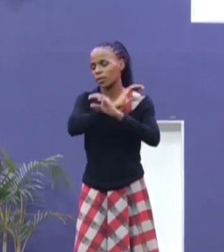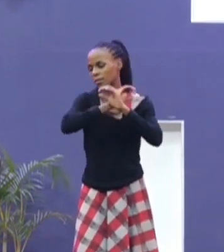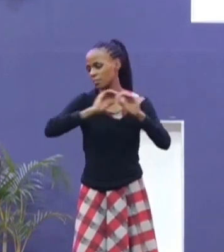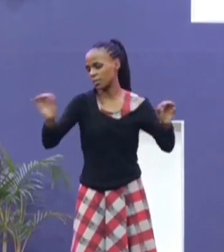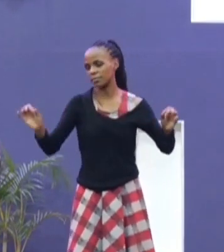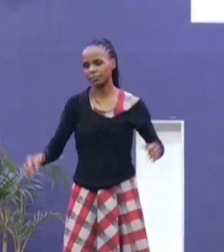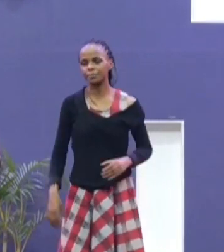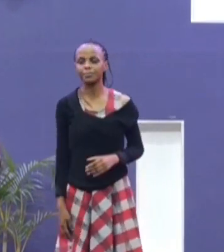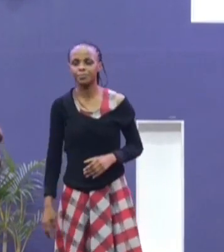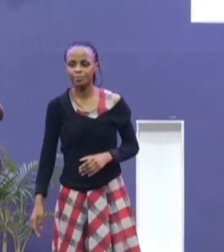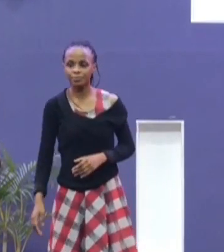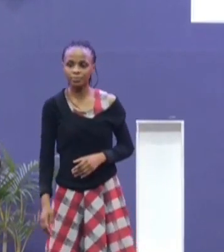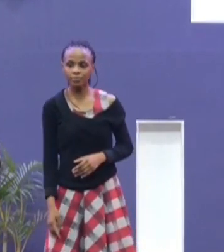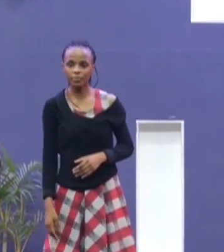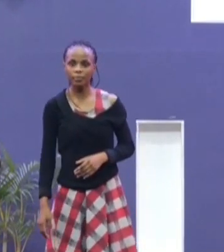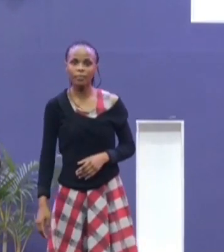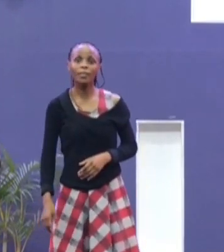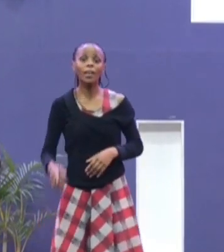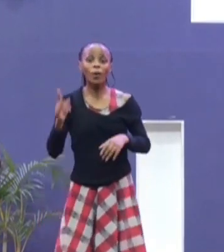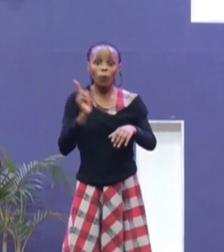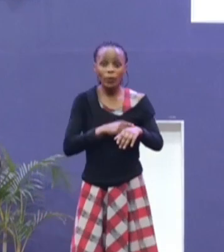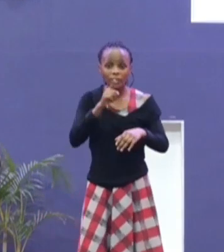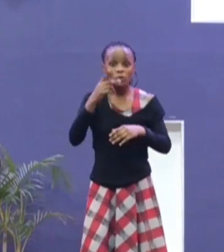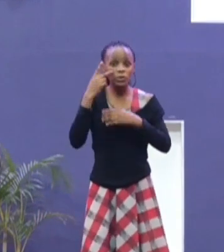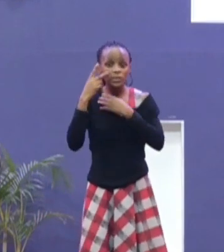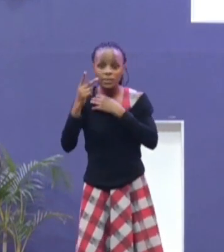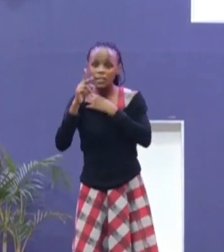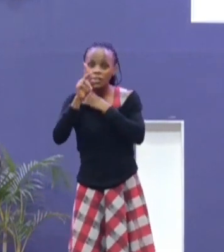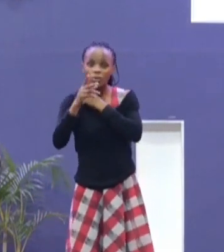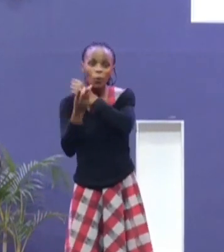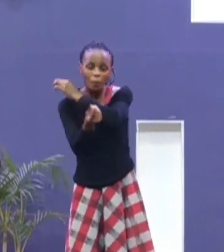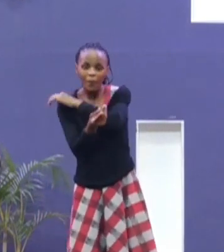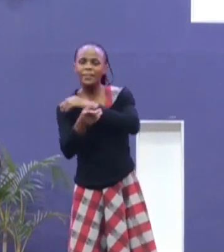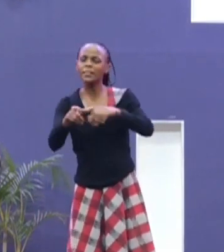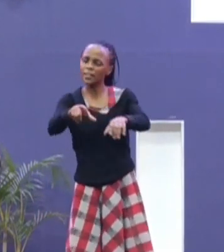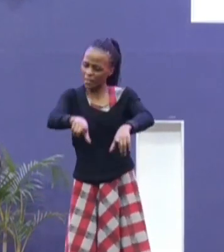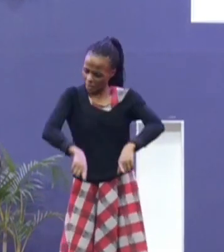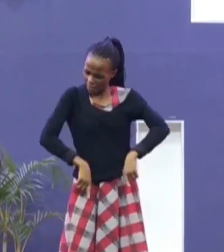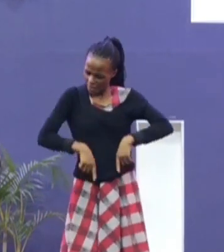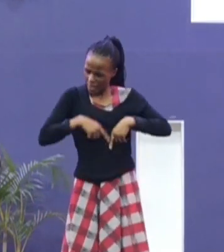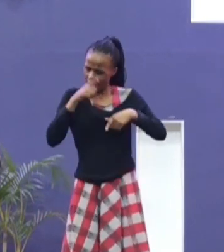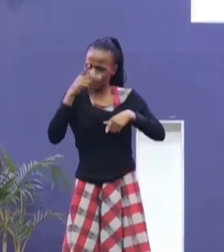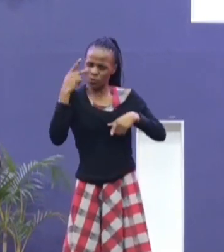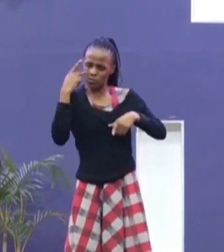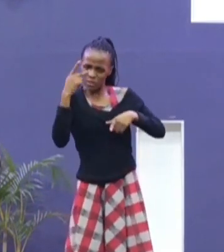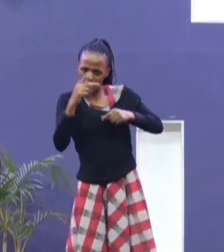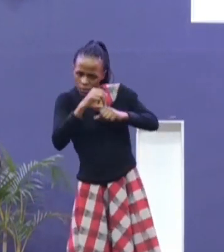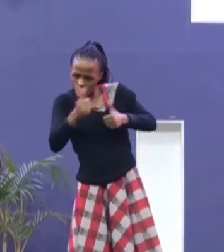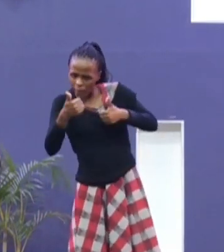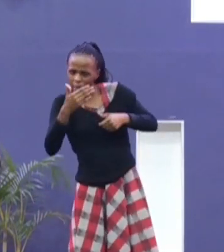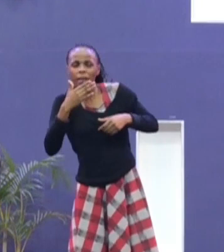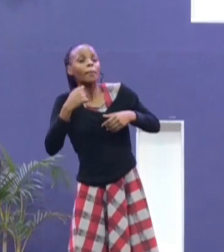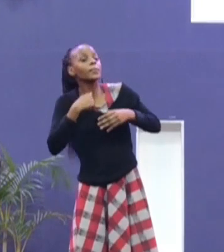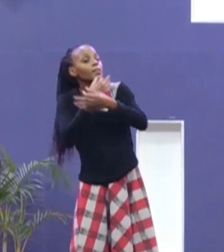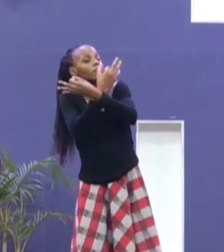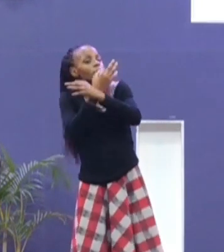dalanti autonda bafuka wadembe. When you look at your financial life, you can certainly tell that you are not yet free in that area. Ngabotsinulira